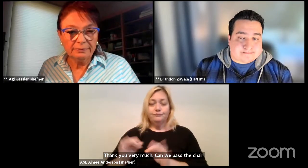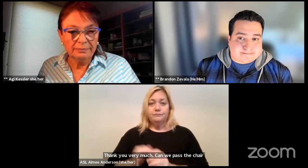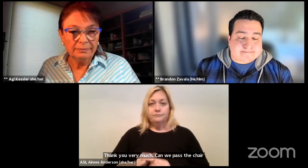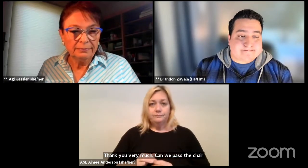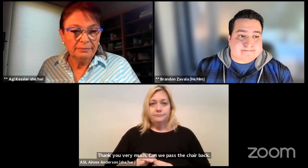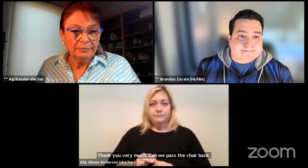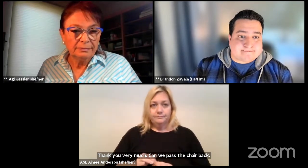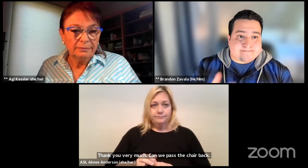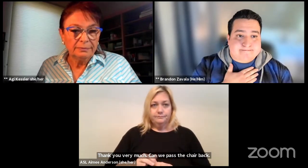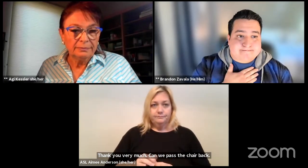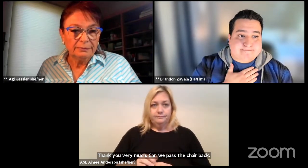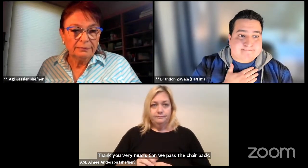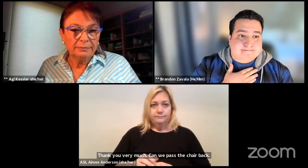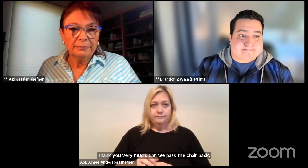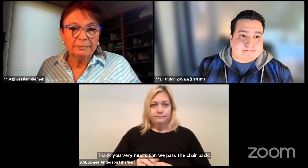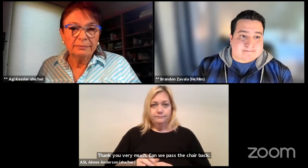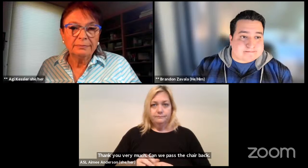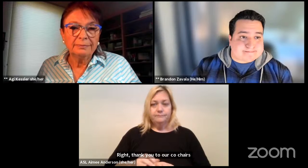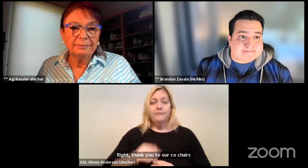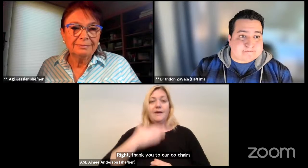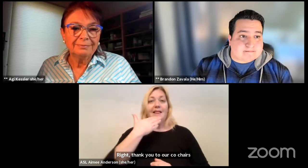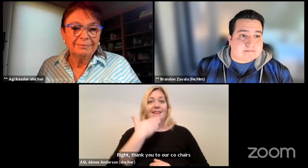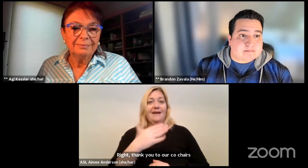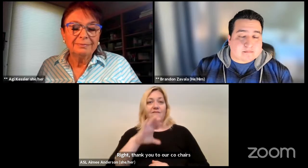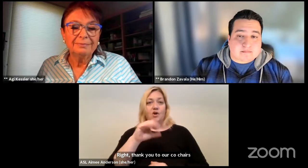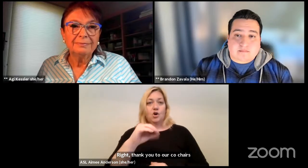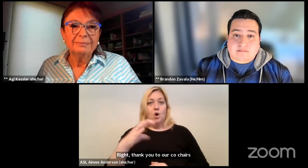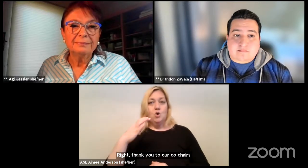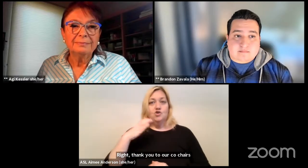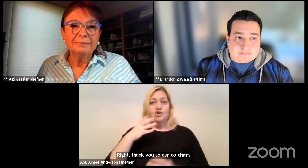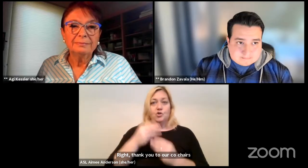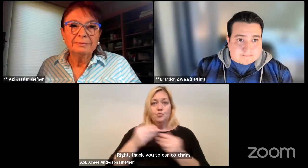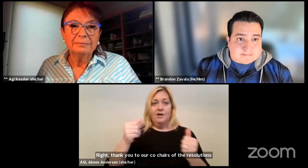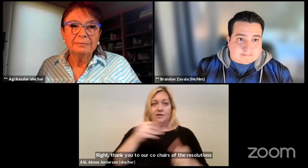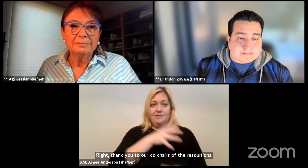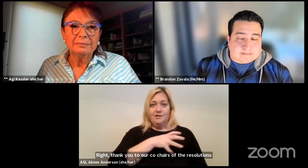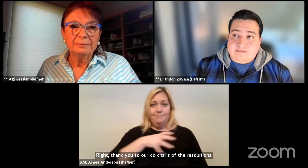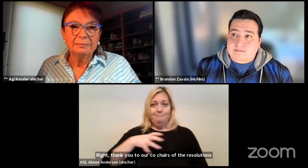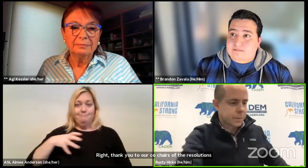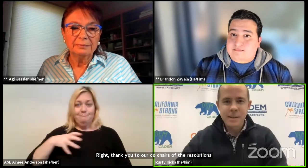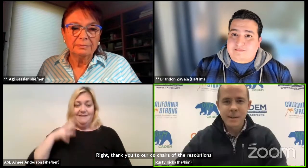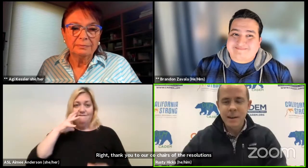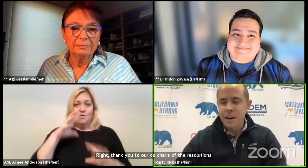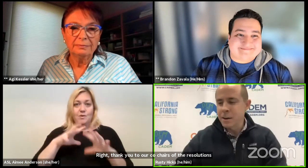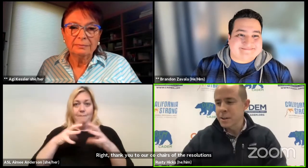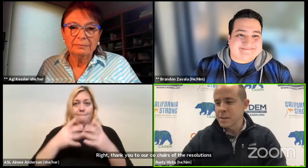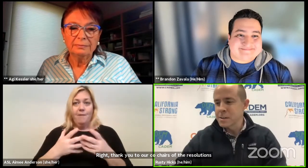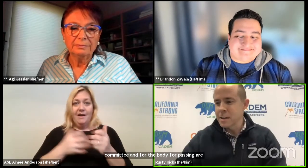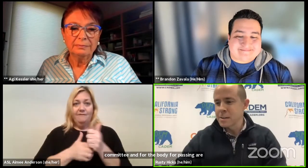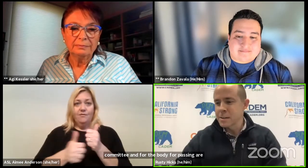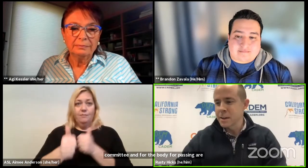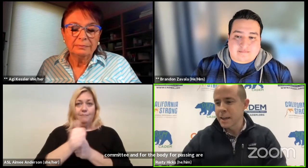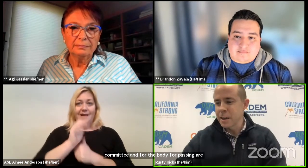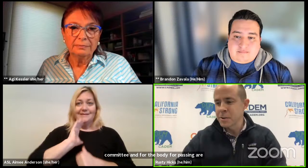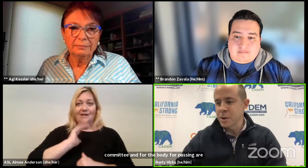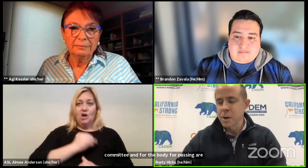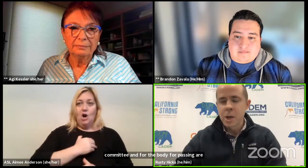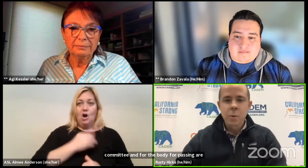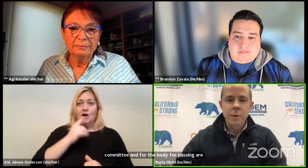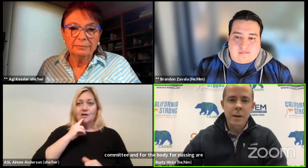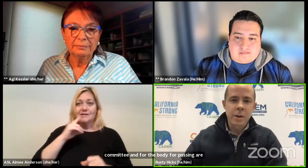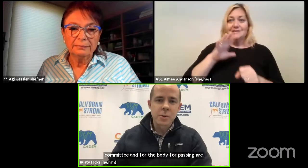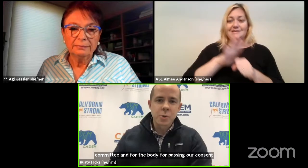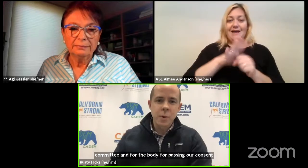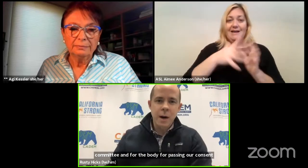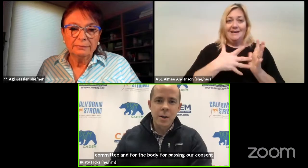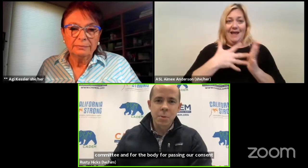Great. Thank you to our co-chairs of the Resolutions Committee and for the body for passing our consent calendar.